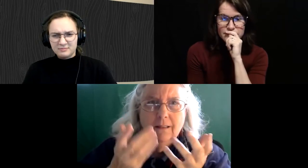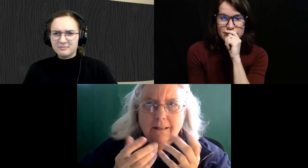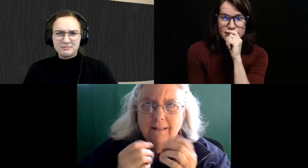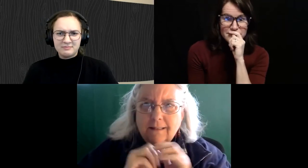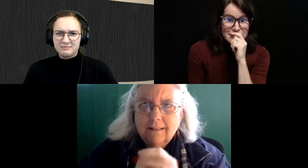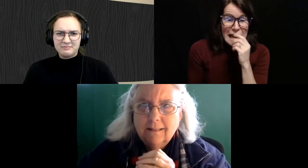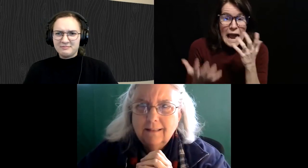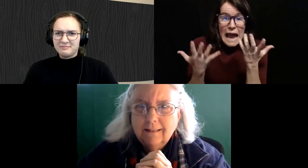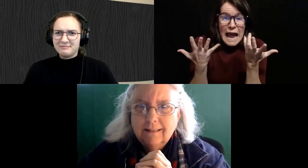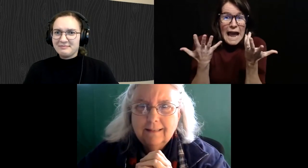can they do that?